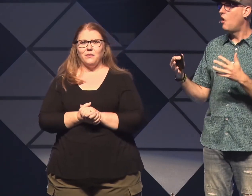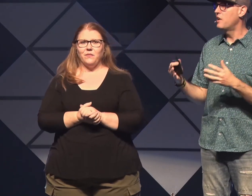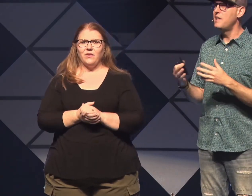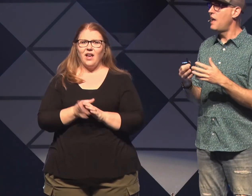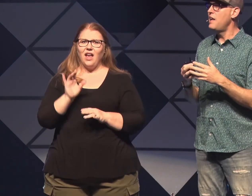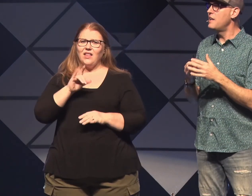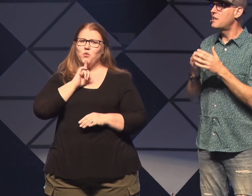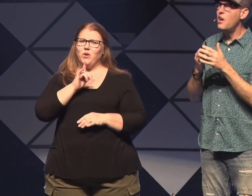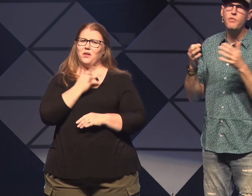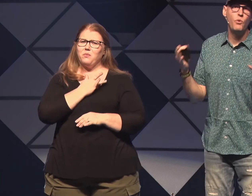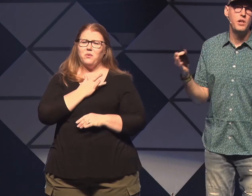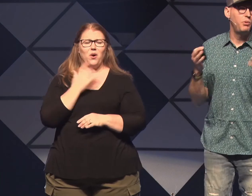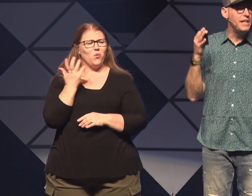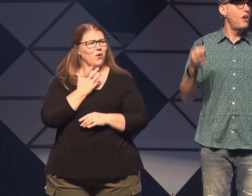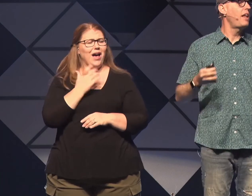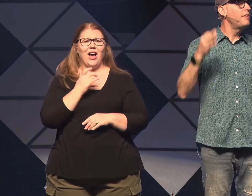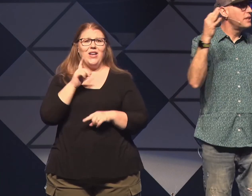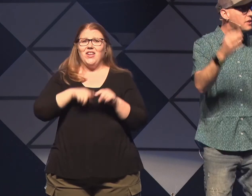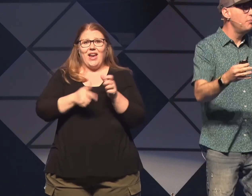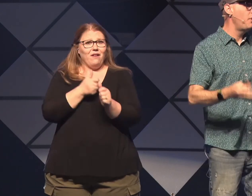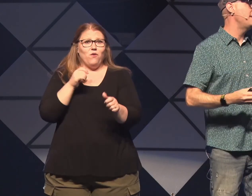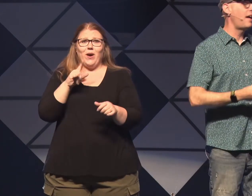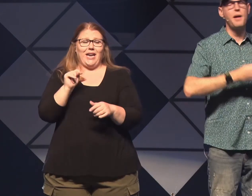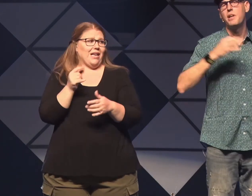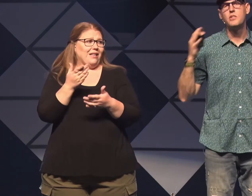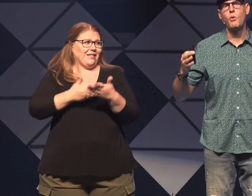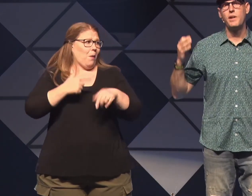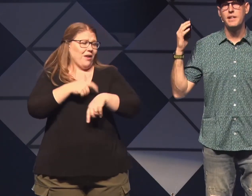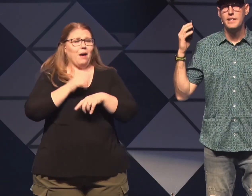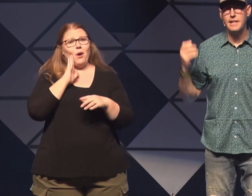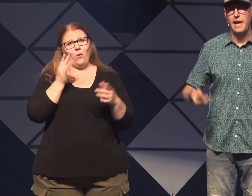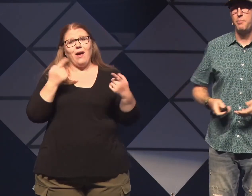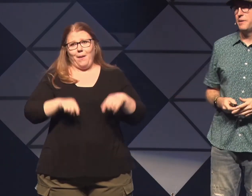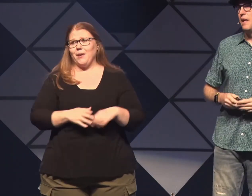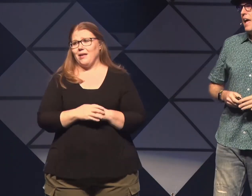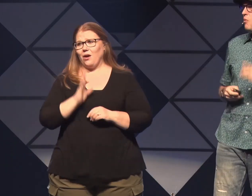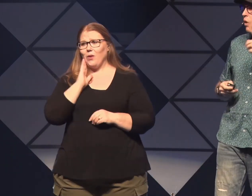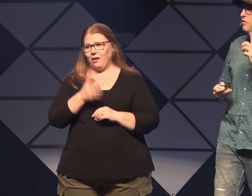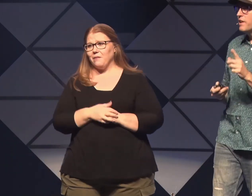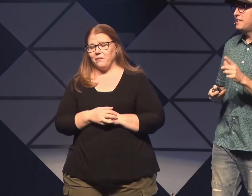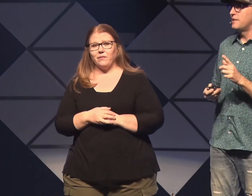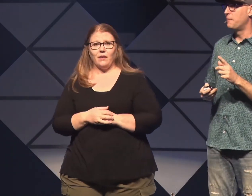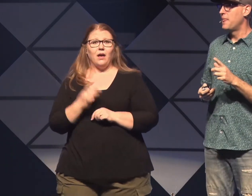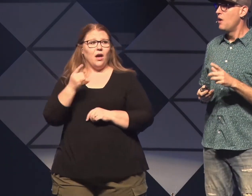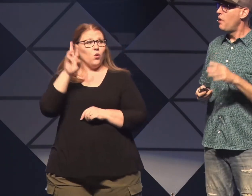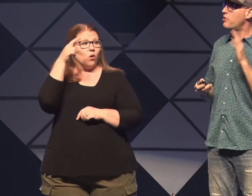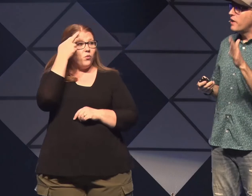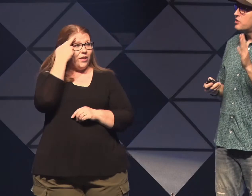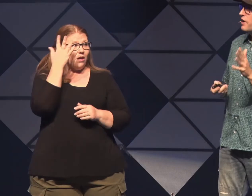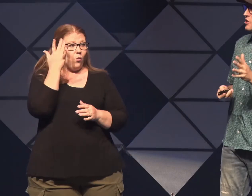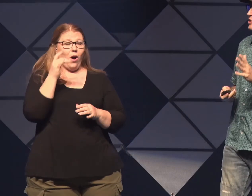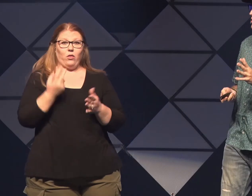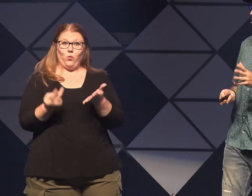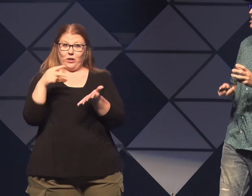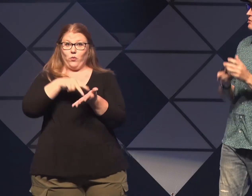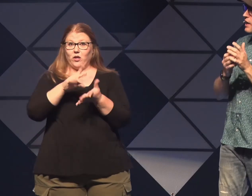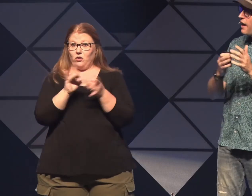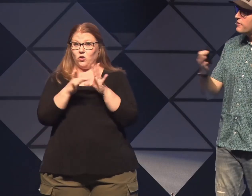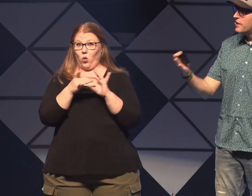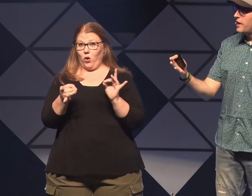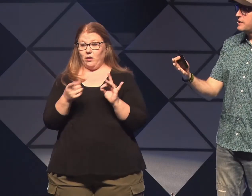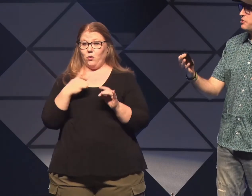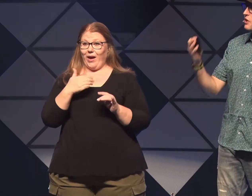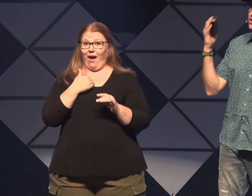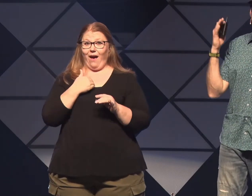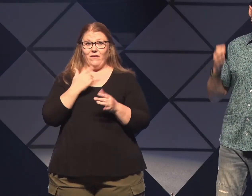hits hard, and it's unavoidable in our lives. At some point in time, it's going to happen. And one reason why the resurrection stories that we have